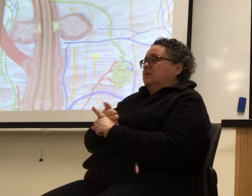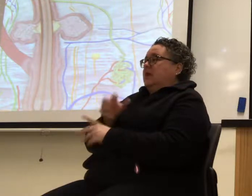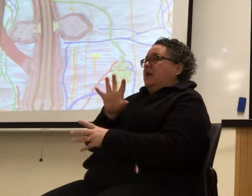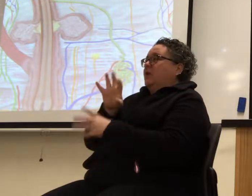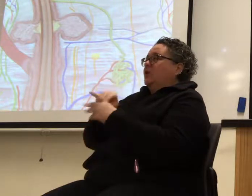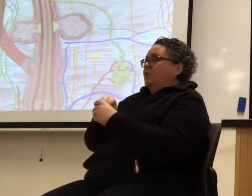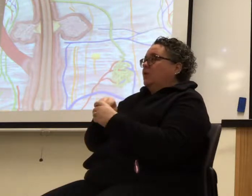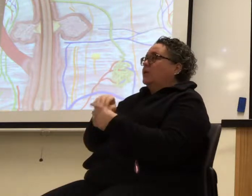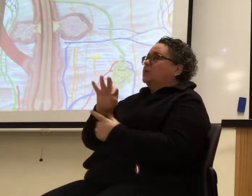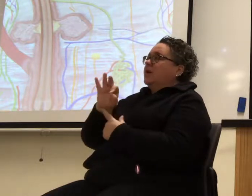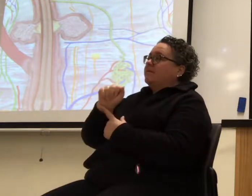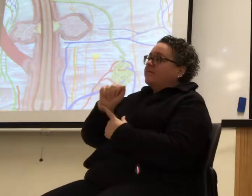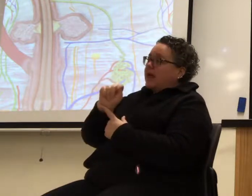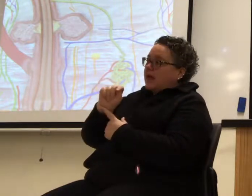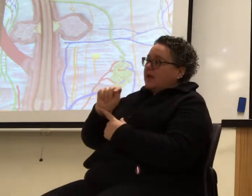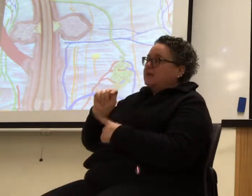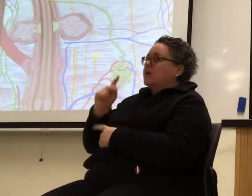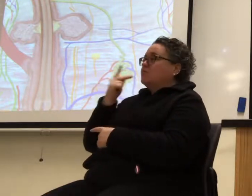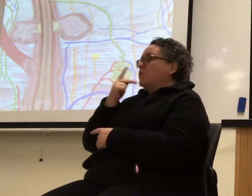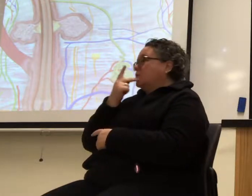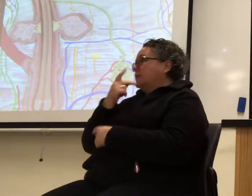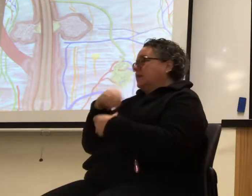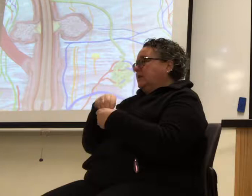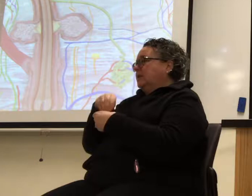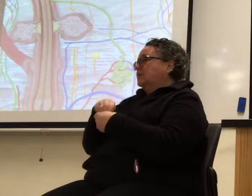includes some fat and protein in it.